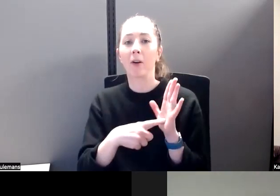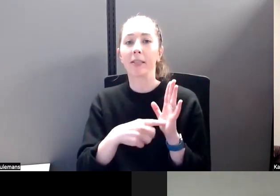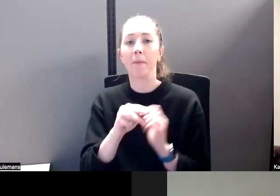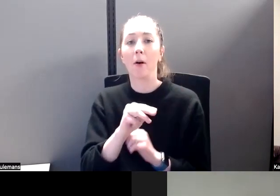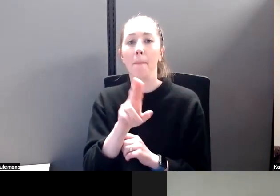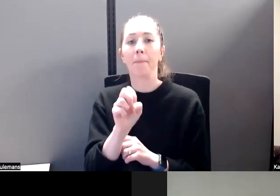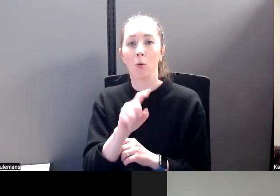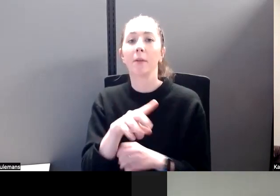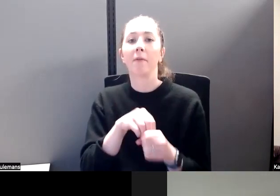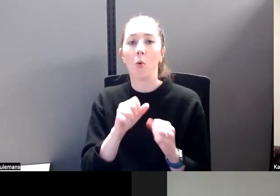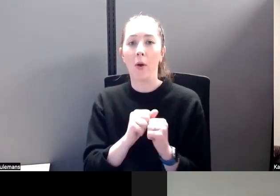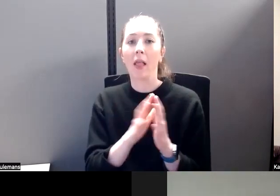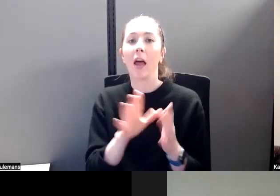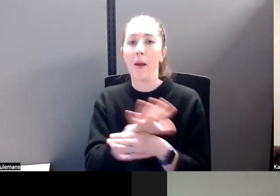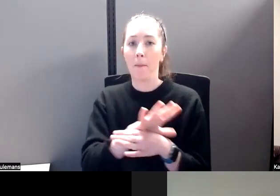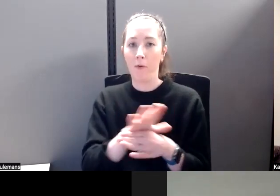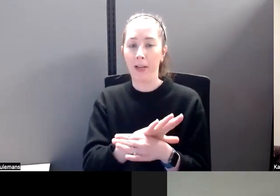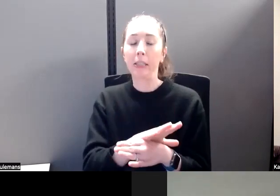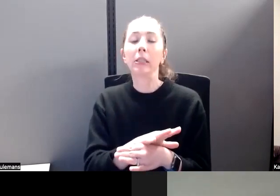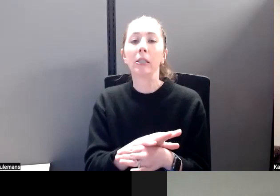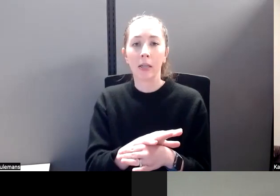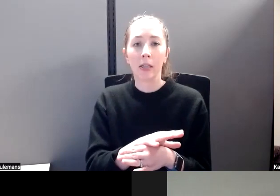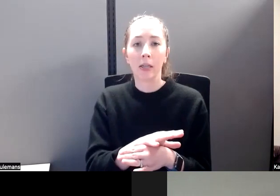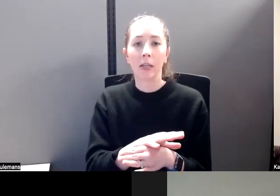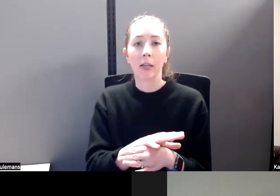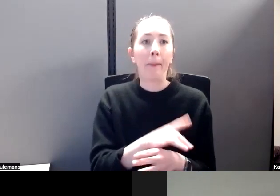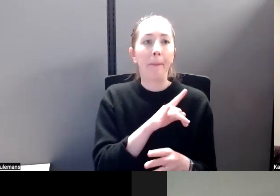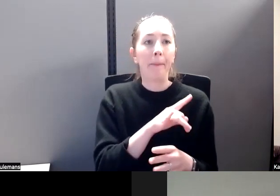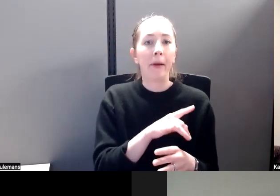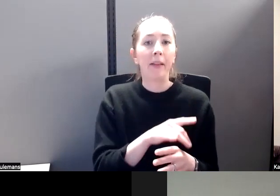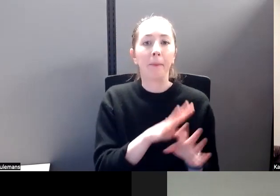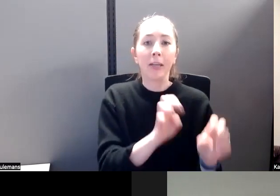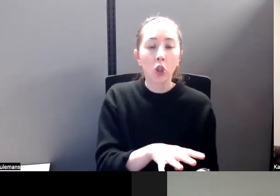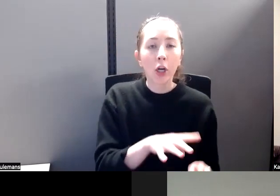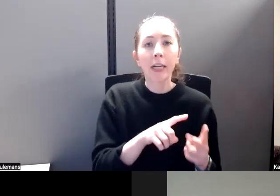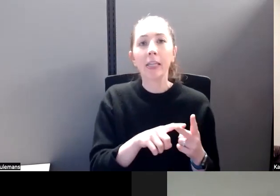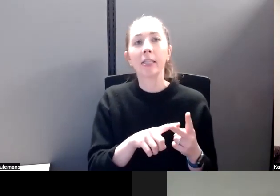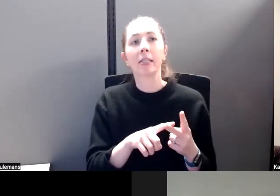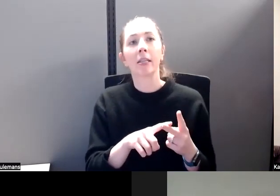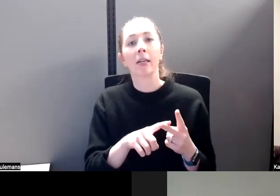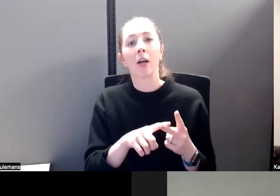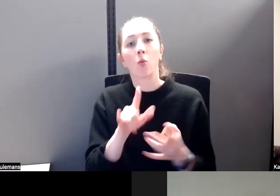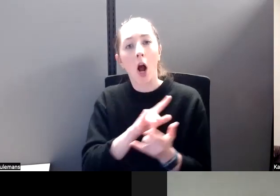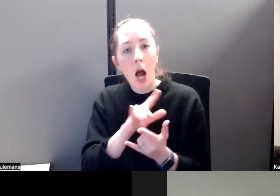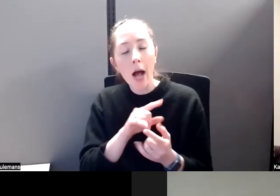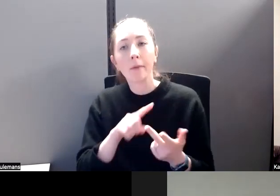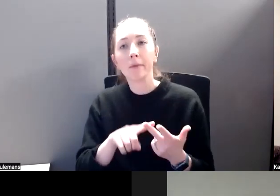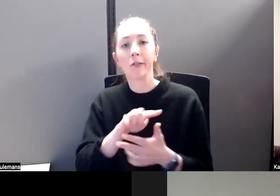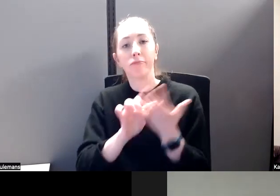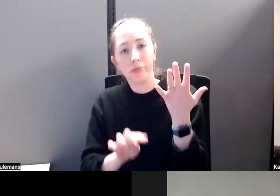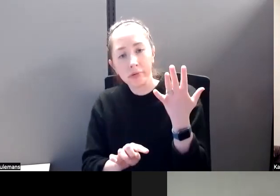a ton of them in all different mysteries. They do signed sealed mysteries. They've done rom-coms. They've done everything.